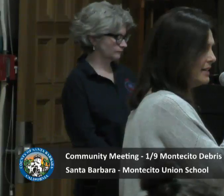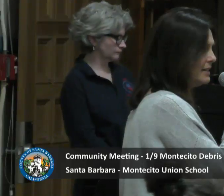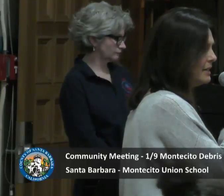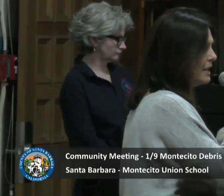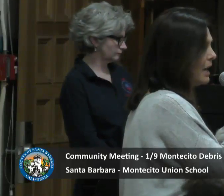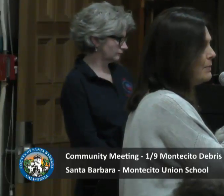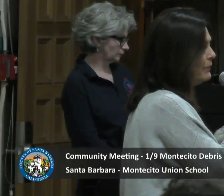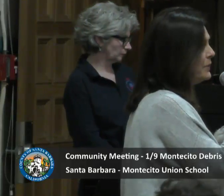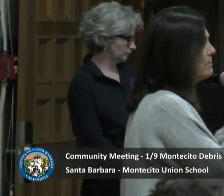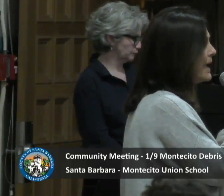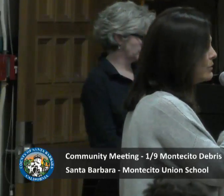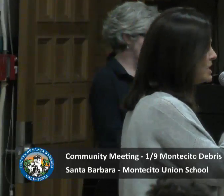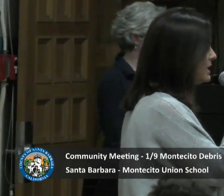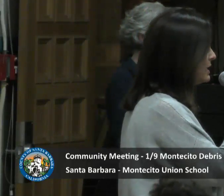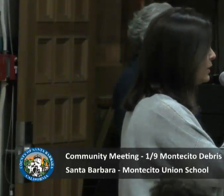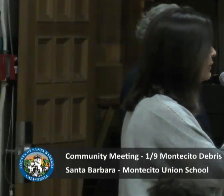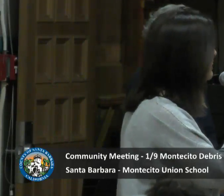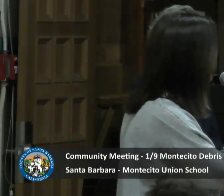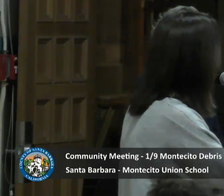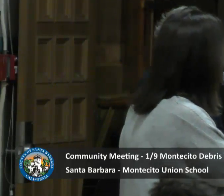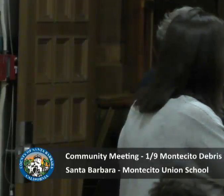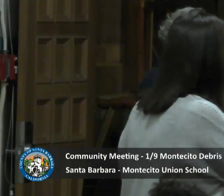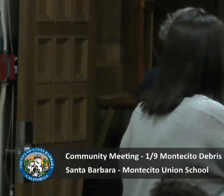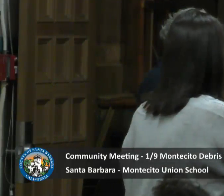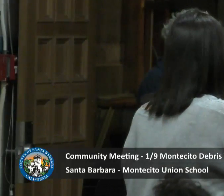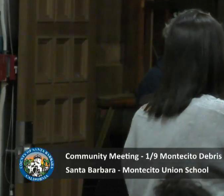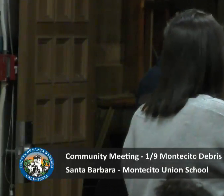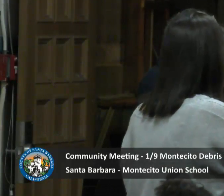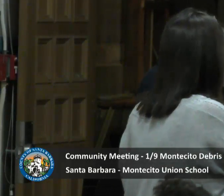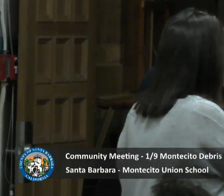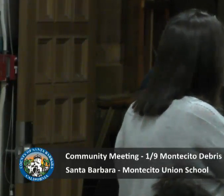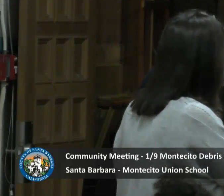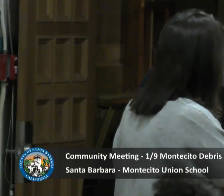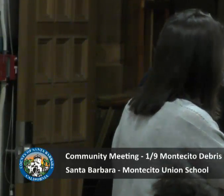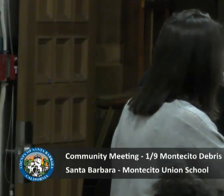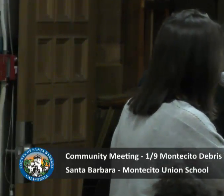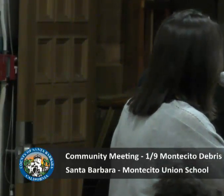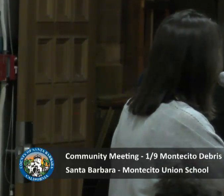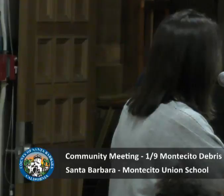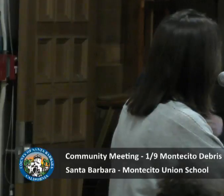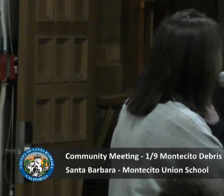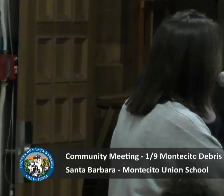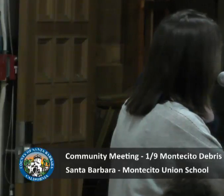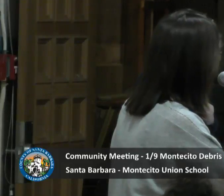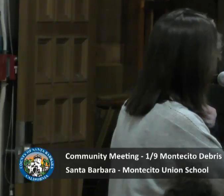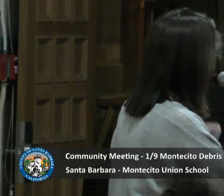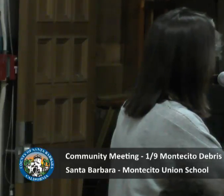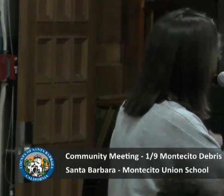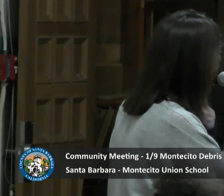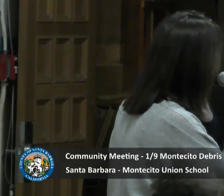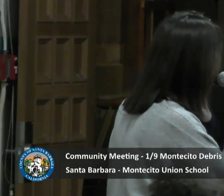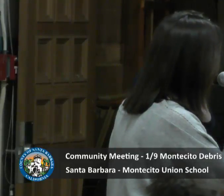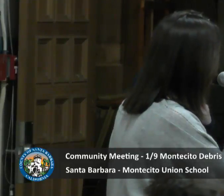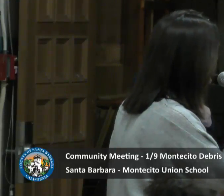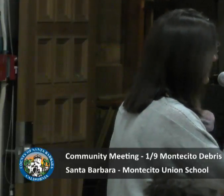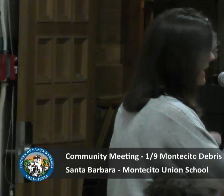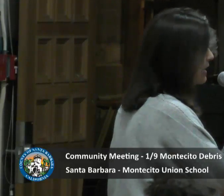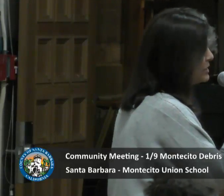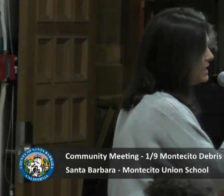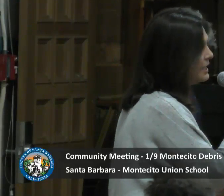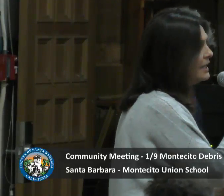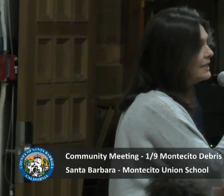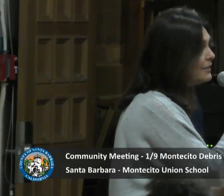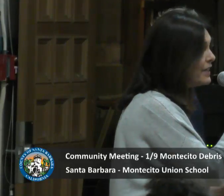idea about the mountain or about anything, give that idea to your elected officials, give that idea to